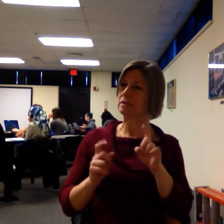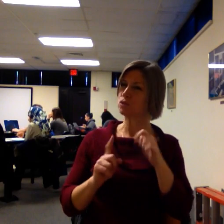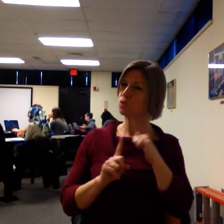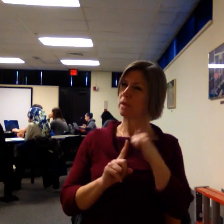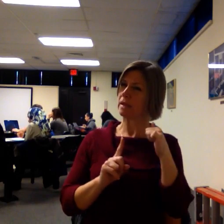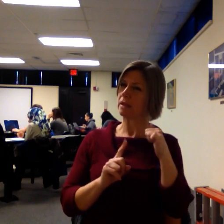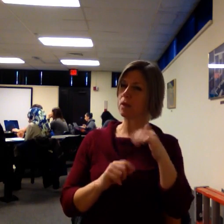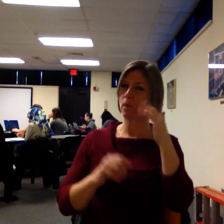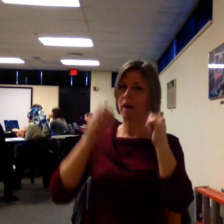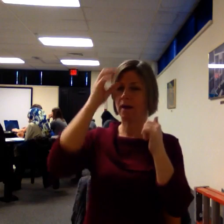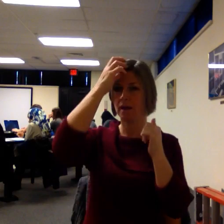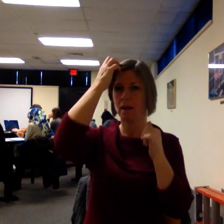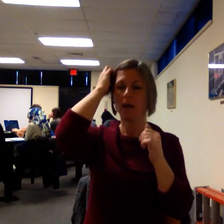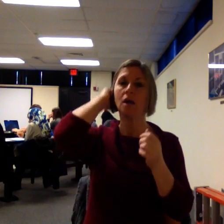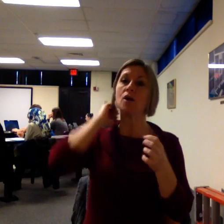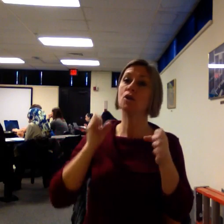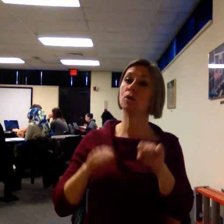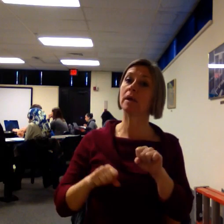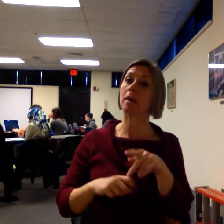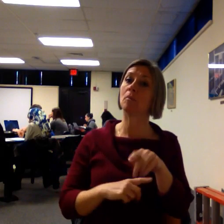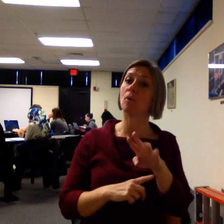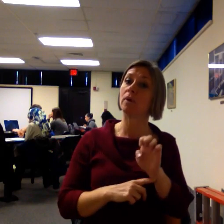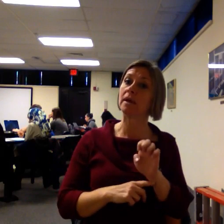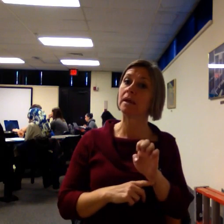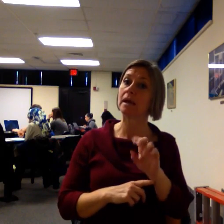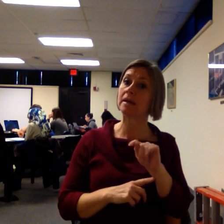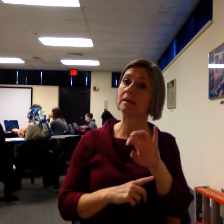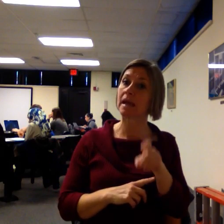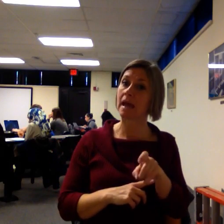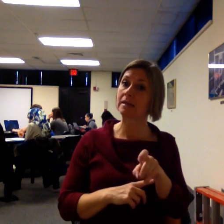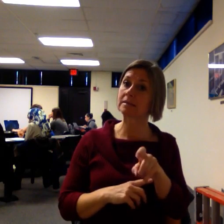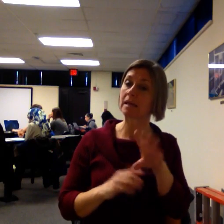you can simply take your pre-tax earnings and add back that interest.